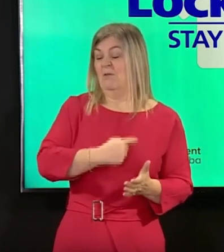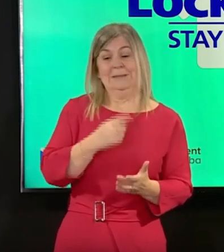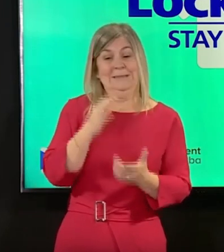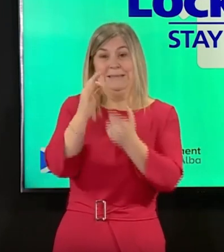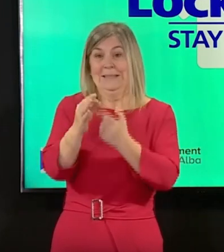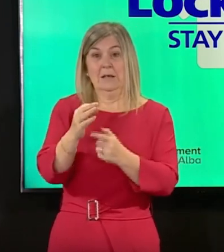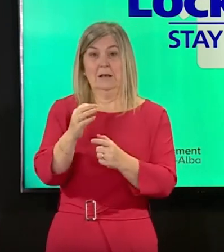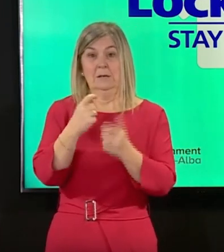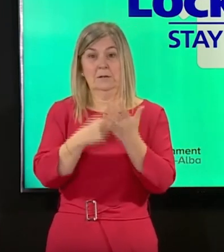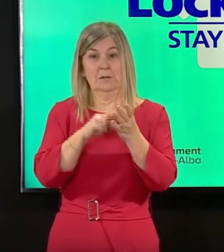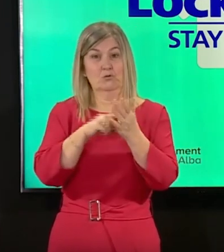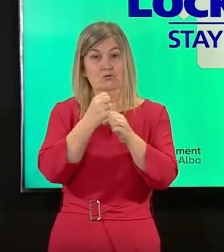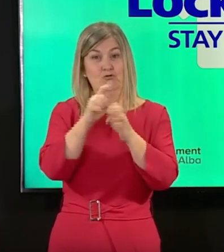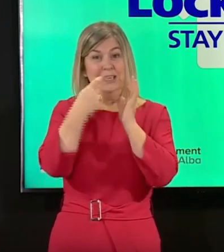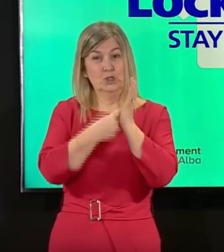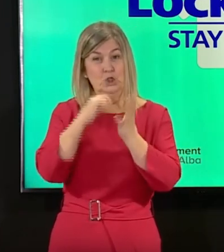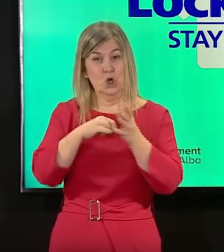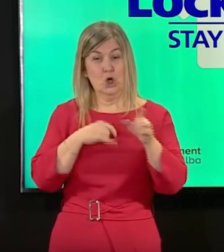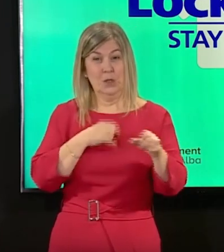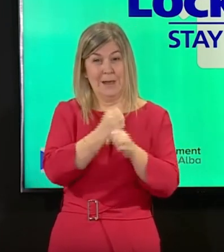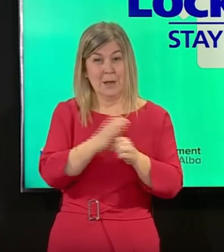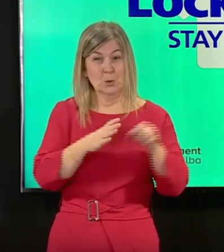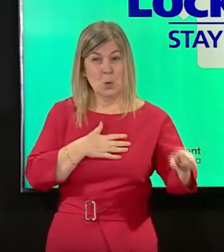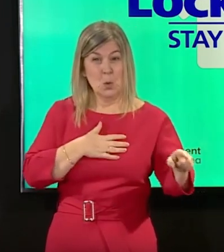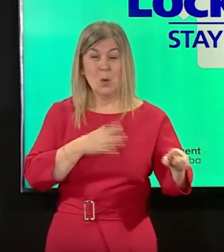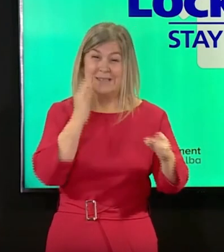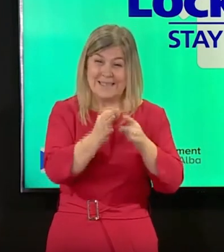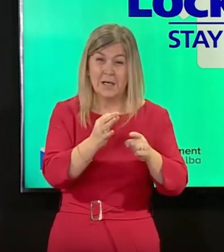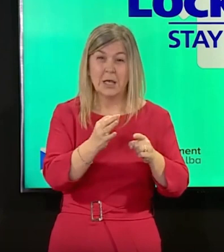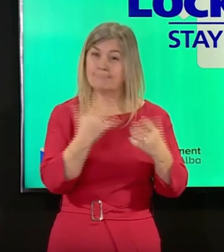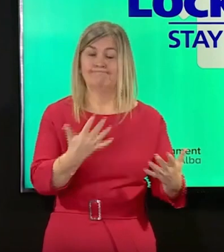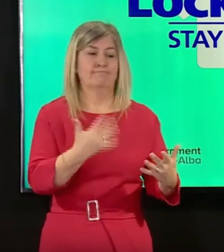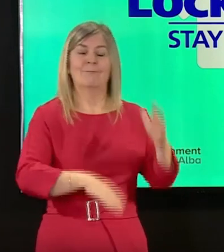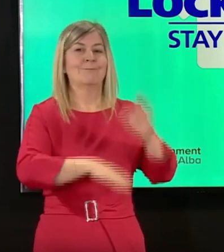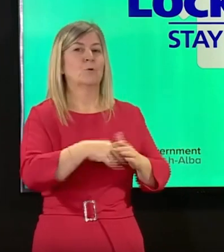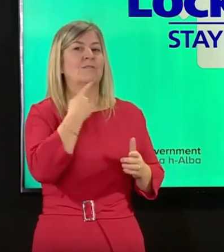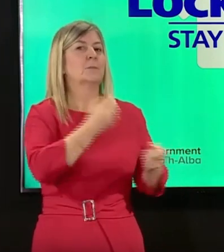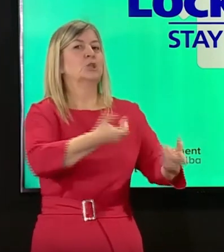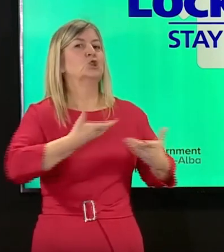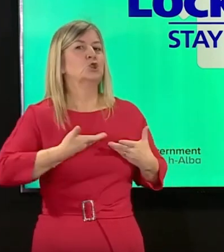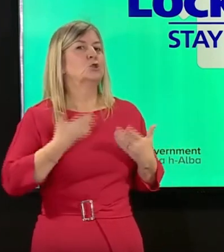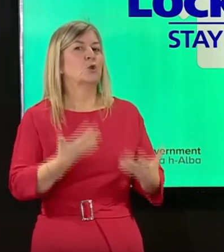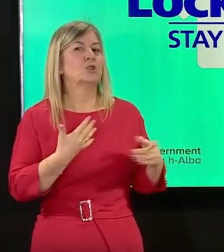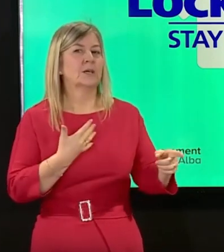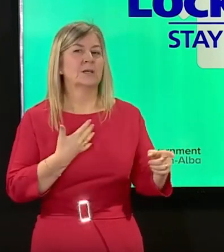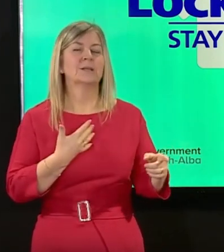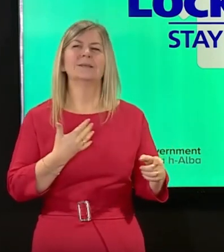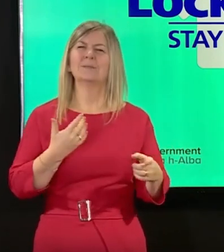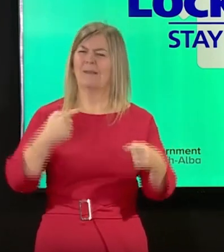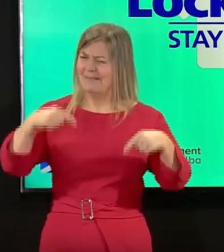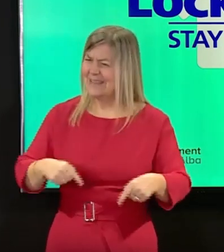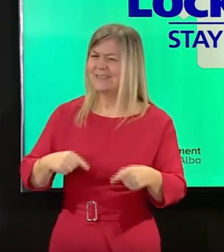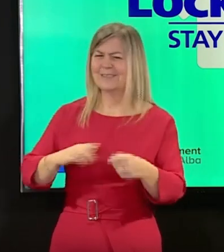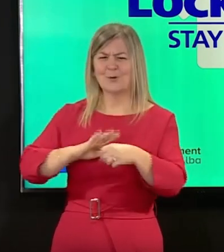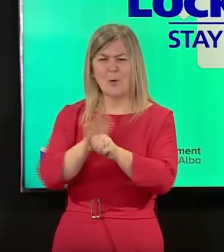details are clearer. I know the club has said that they are investigating. But let me be clear, whenever football rears its head in this